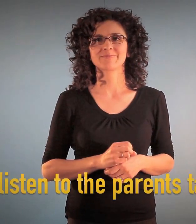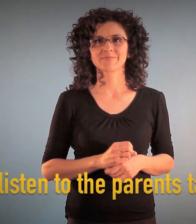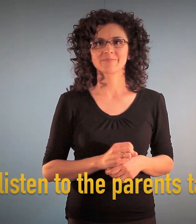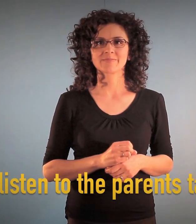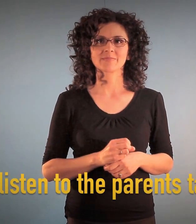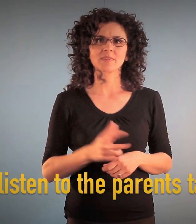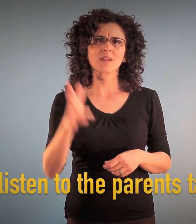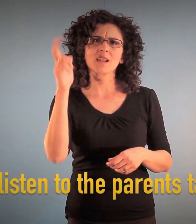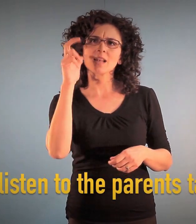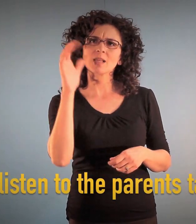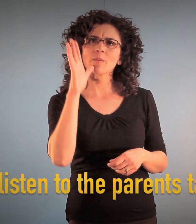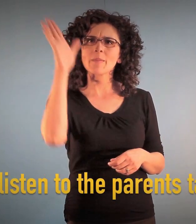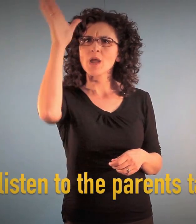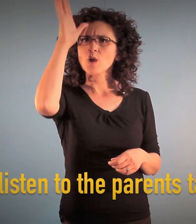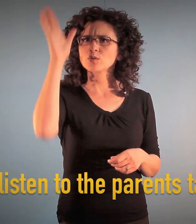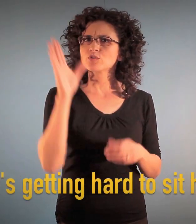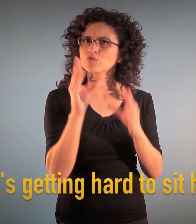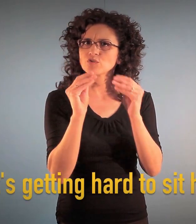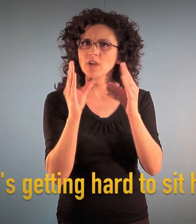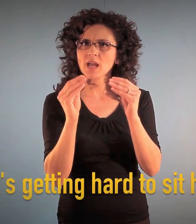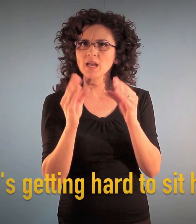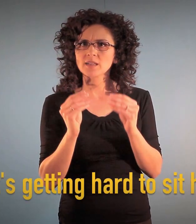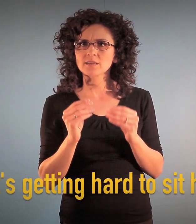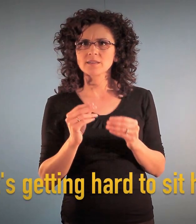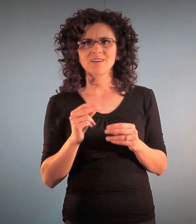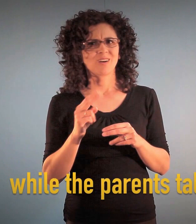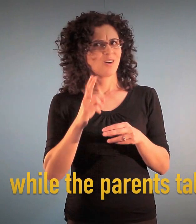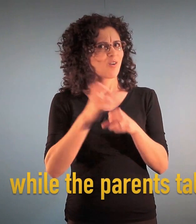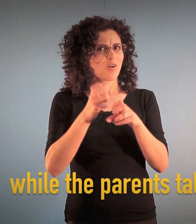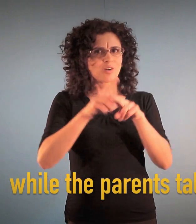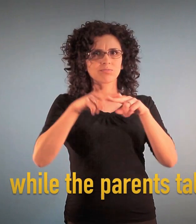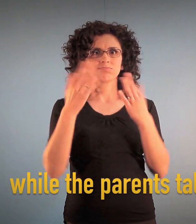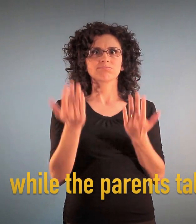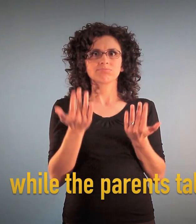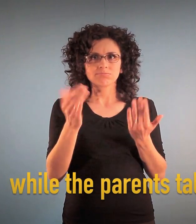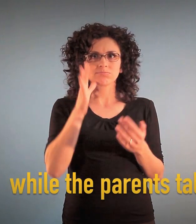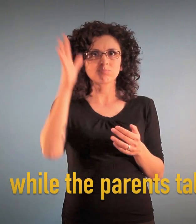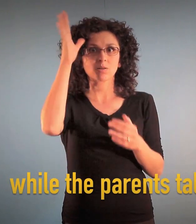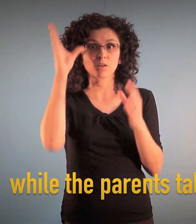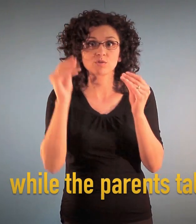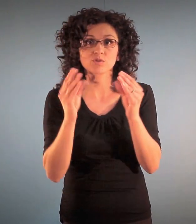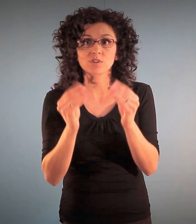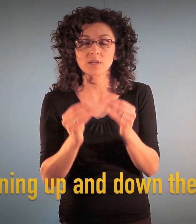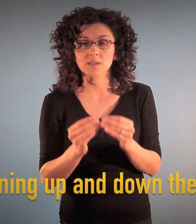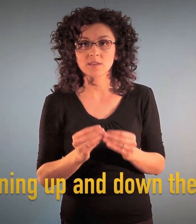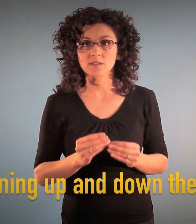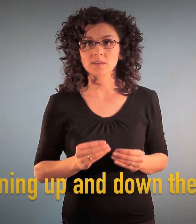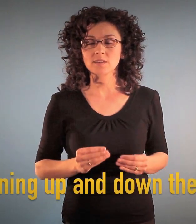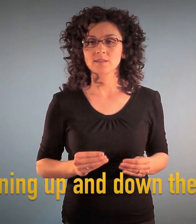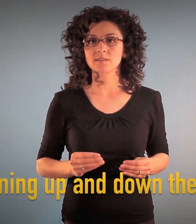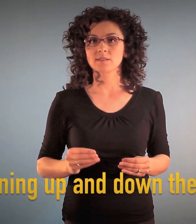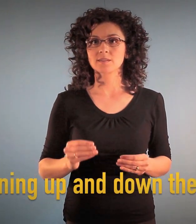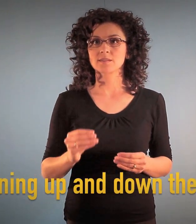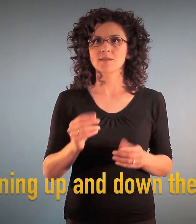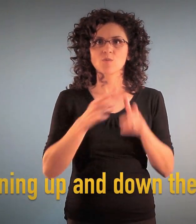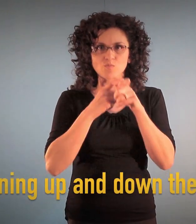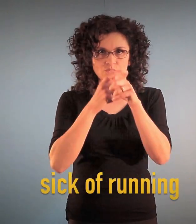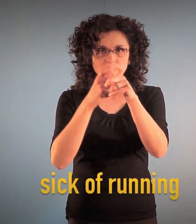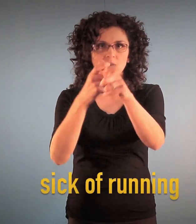Listen to the parents talk It's getting out of city It's the parents talk Running up and down the block